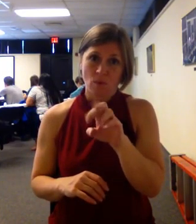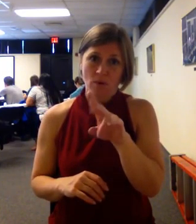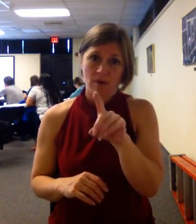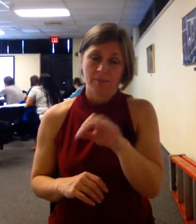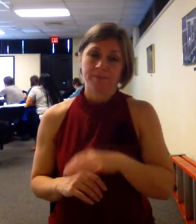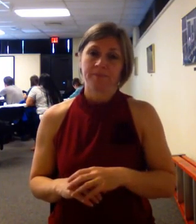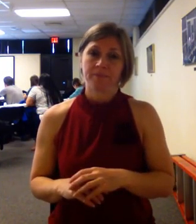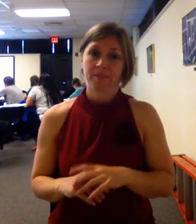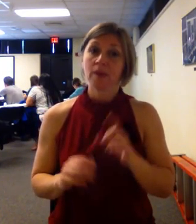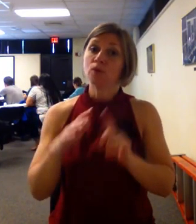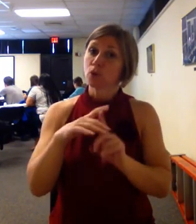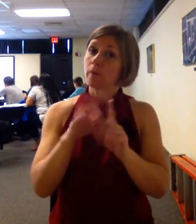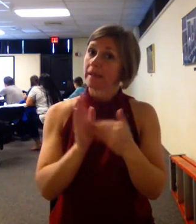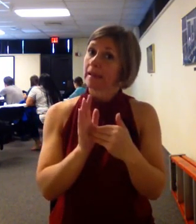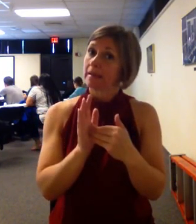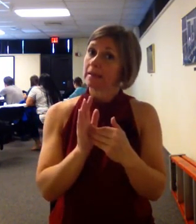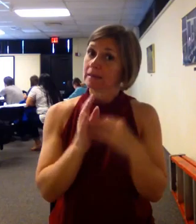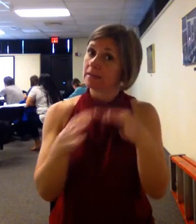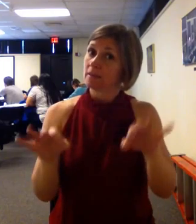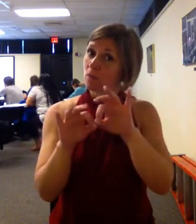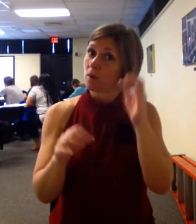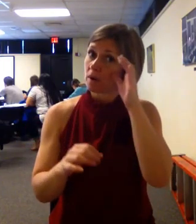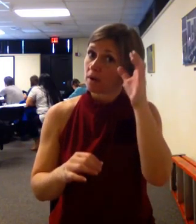Because I think that's an important concept to understand.